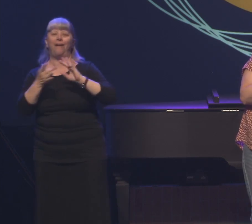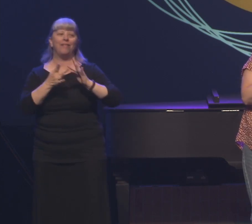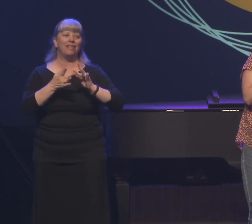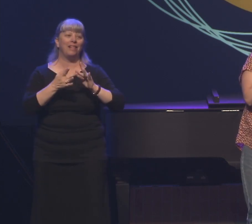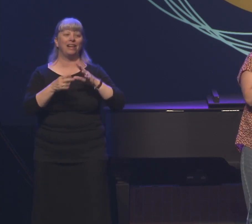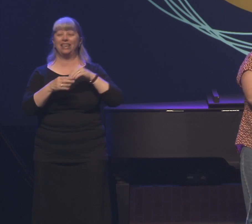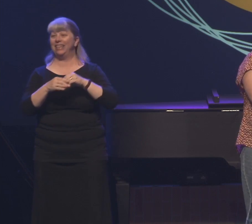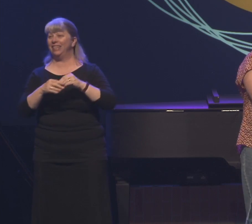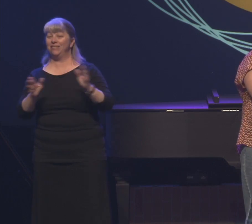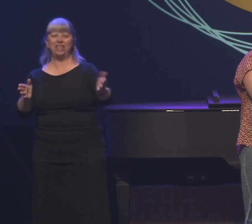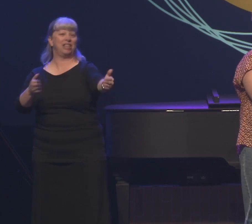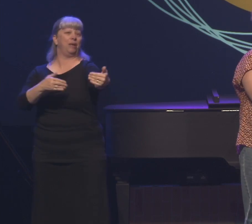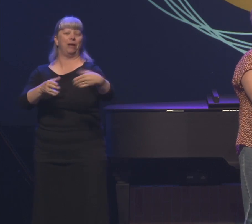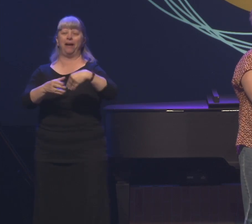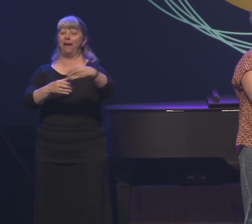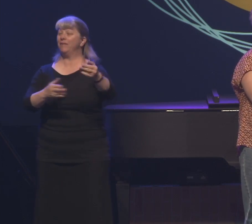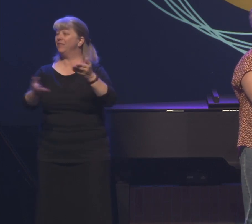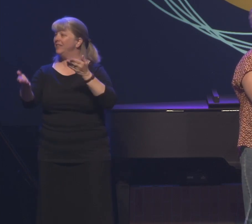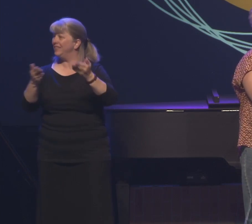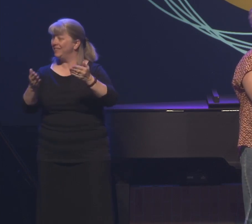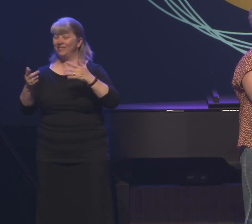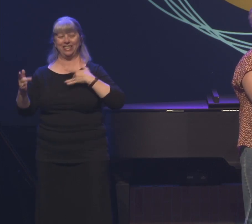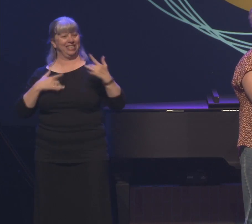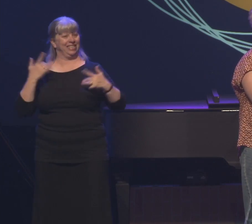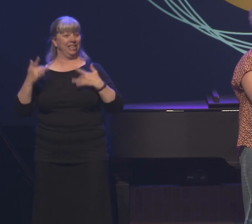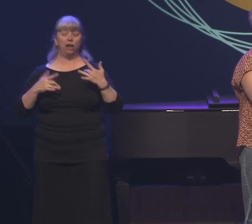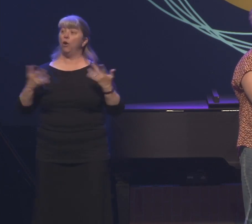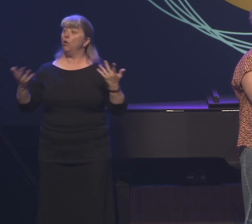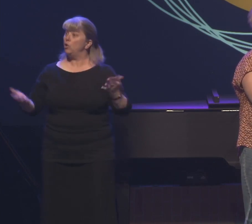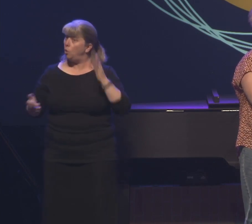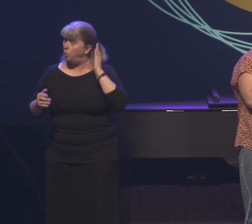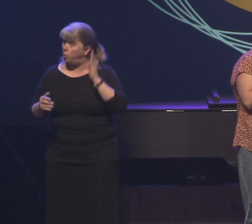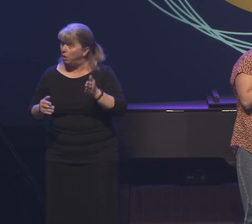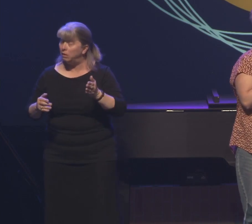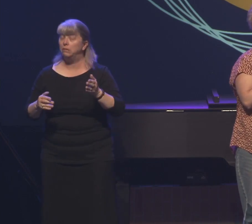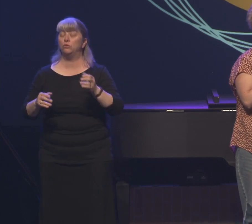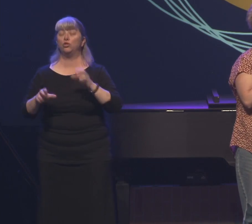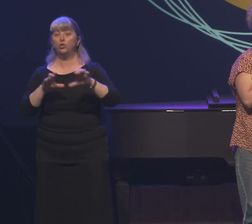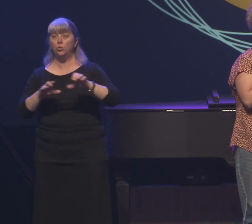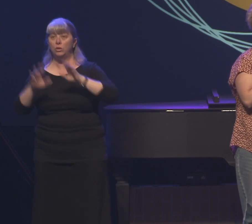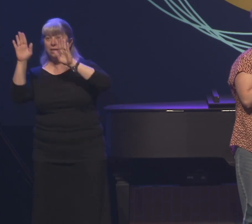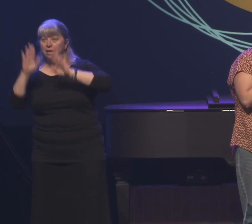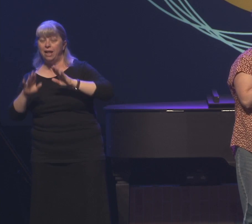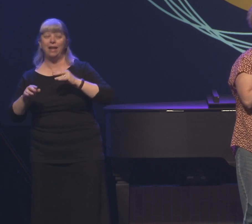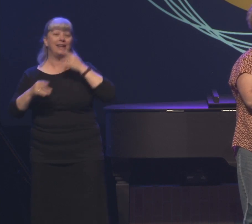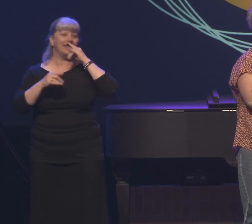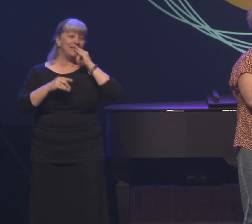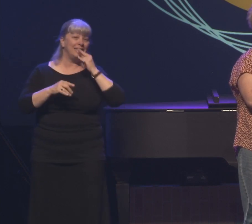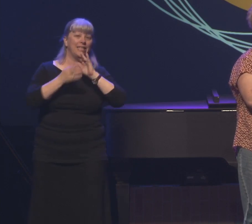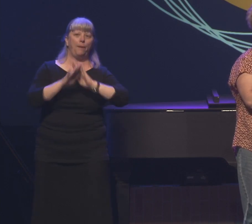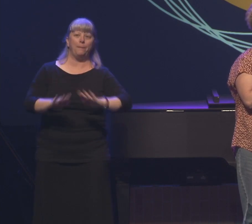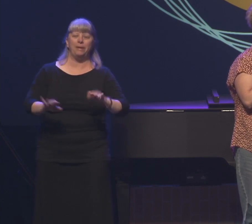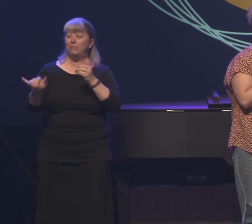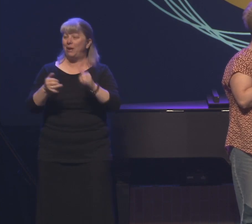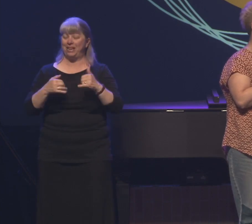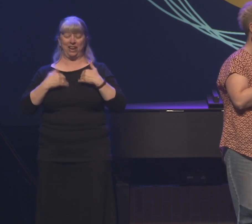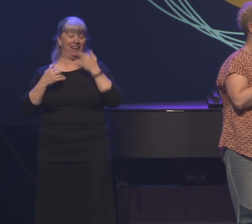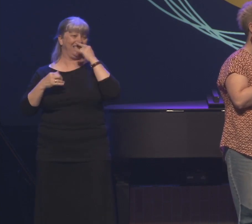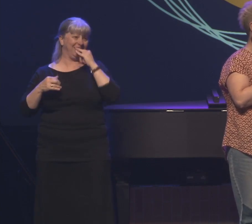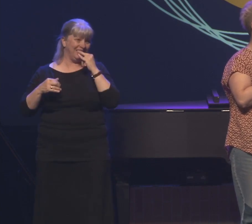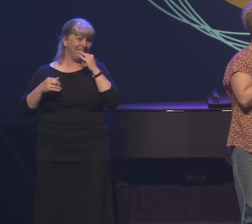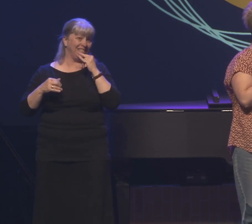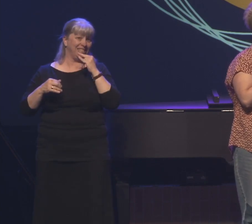in the atrium after the service. We're very excited. So there's going to be an auction. Yes. There's a kids' peace party for young kids that'll